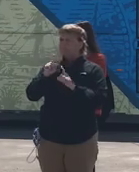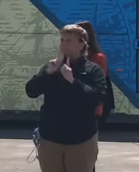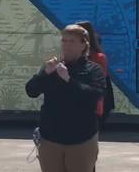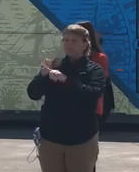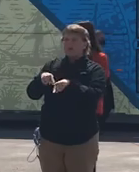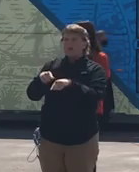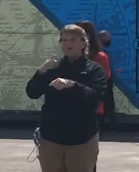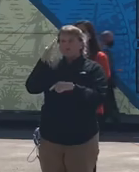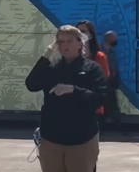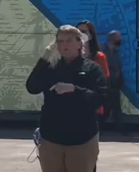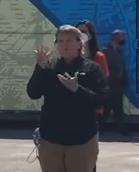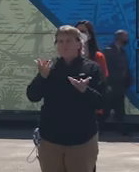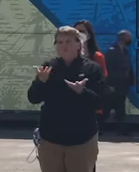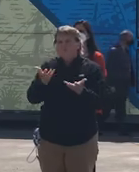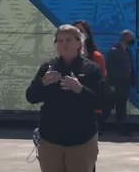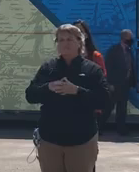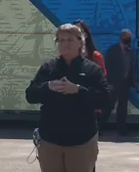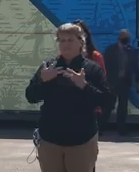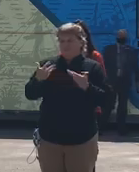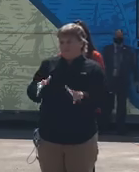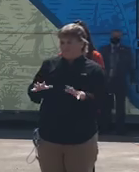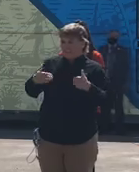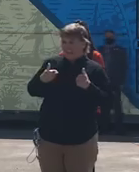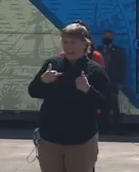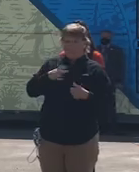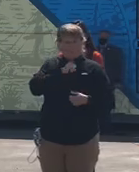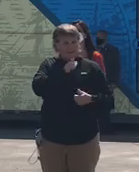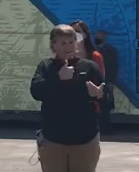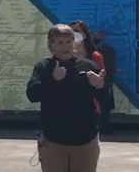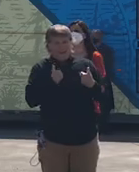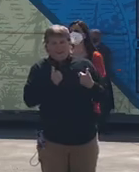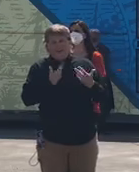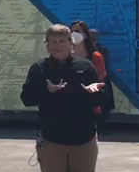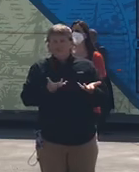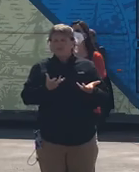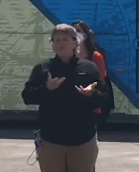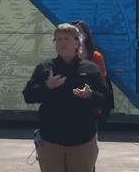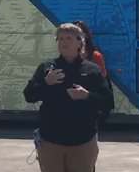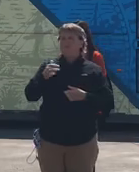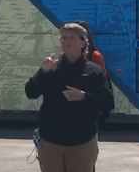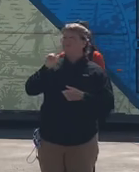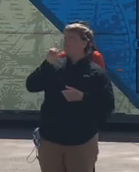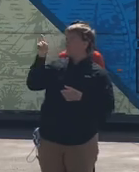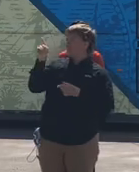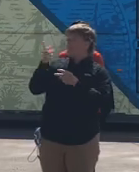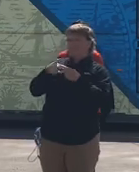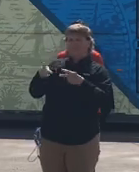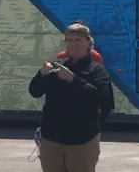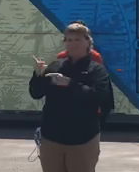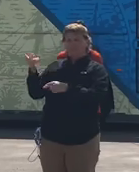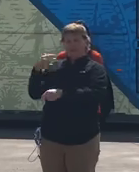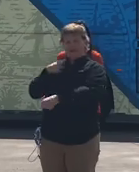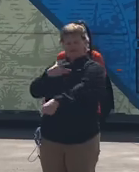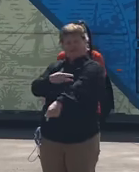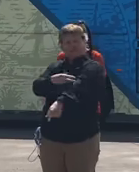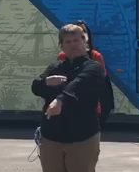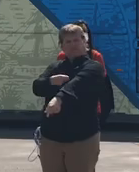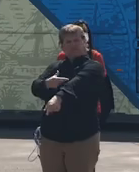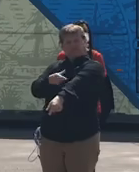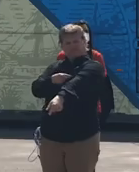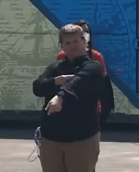them doing the blood draw. They take blood. There's a little strip that they put the blood in. They put